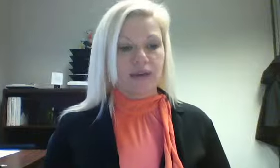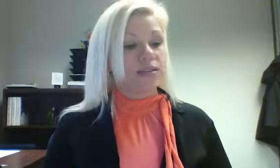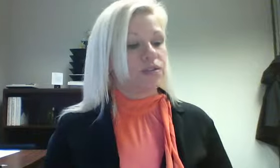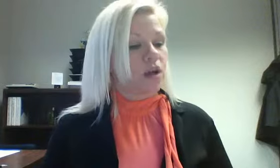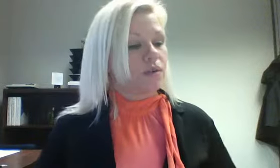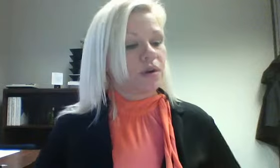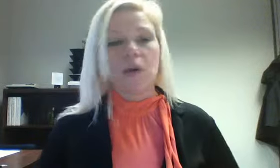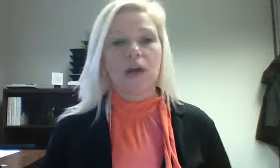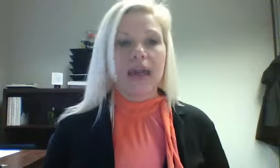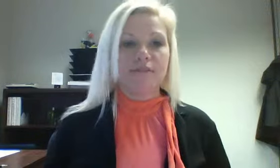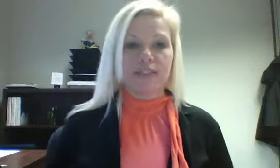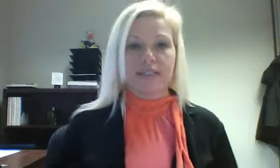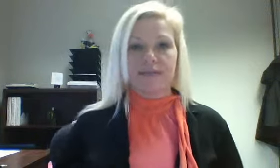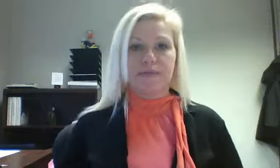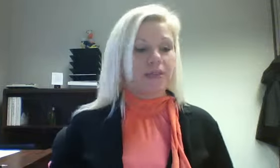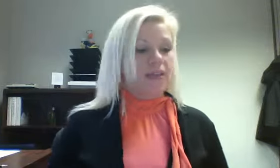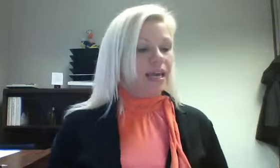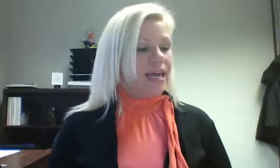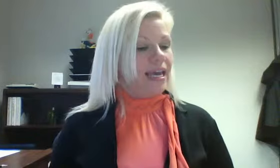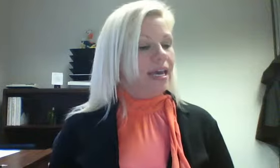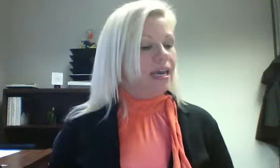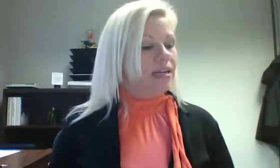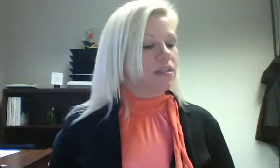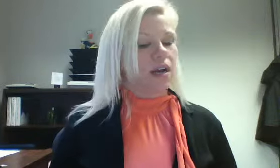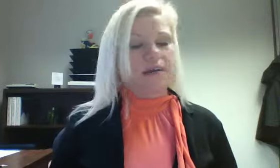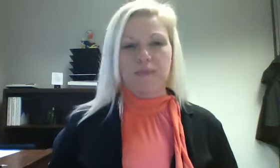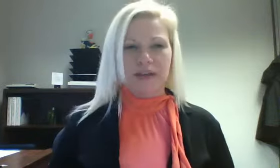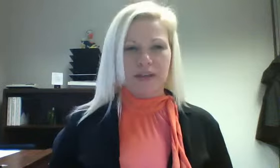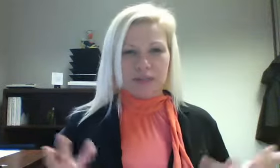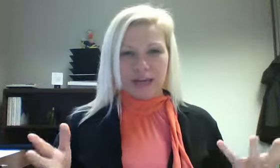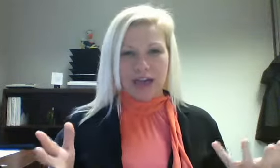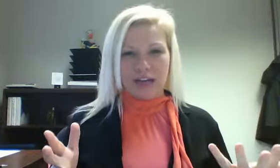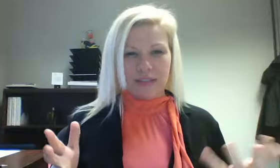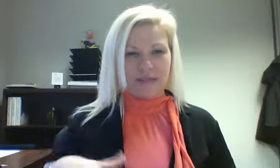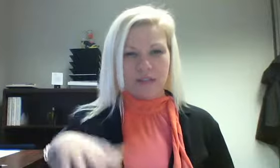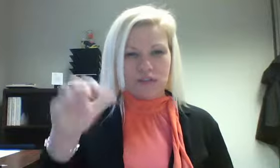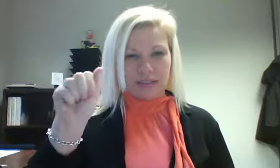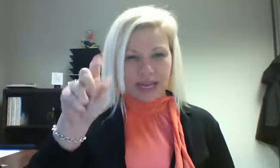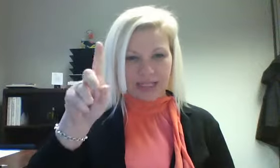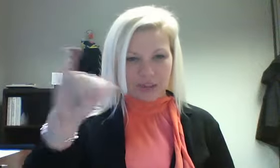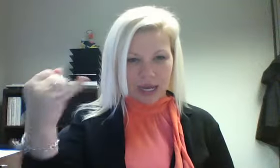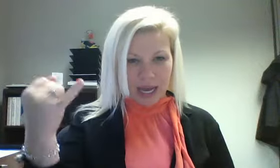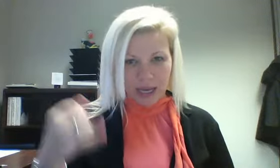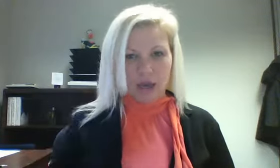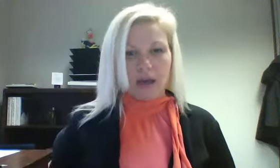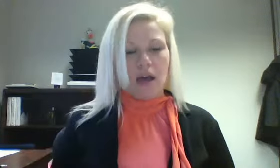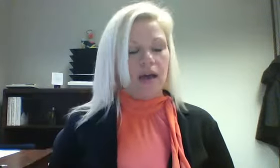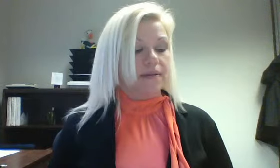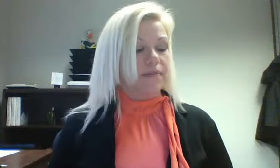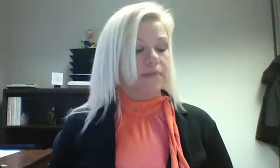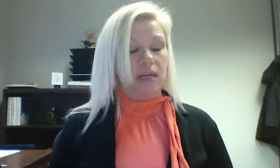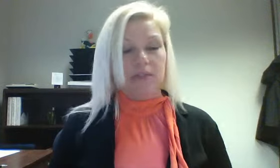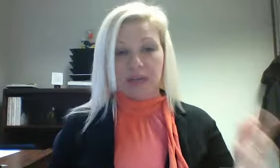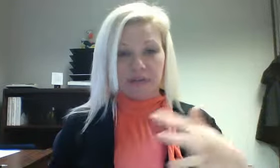All right, so we're going to work on adjectives, and the way that you sign adjectives is just ADJ, not to be confused